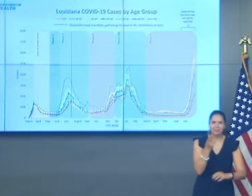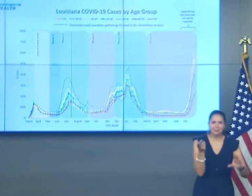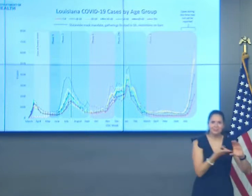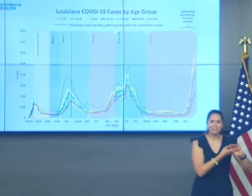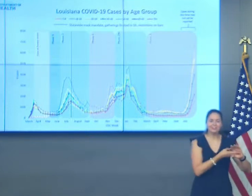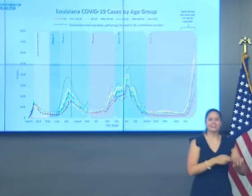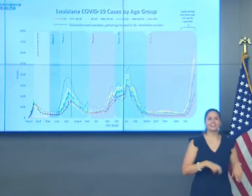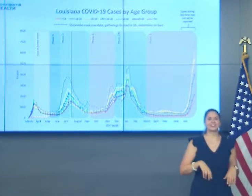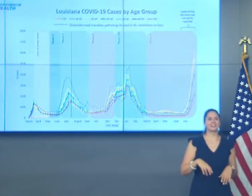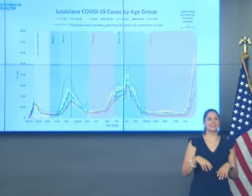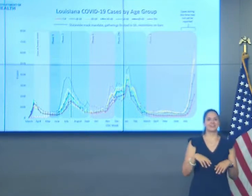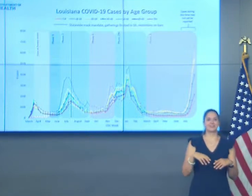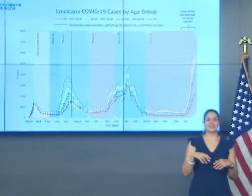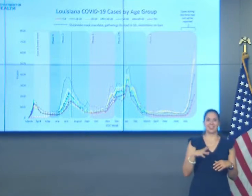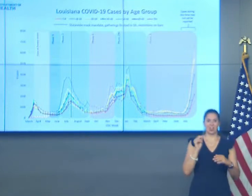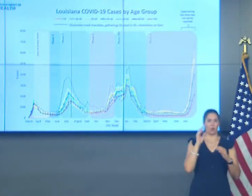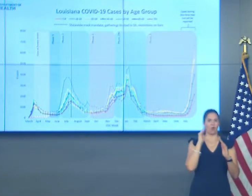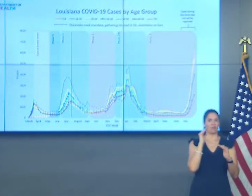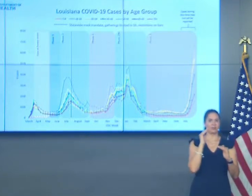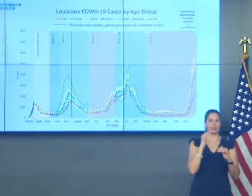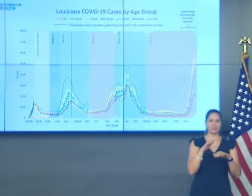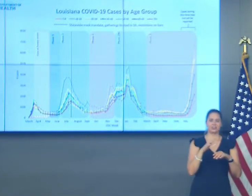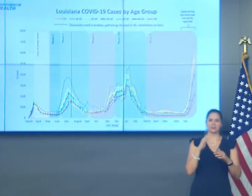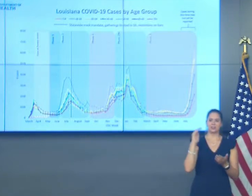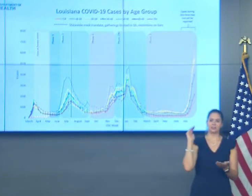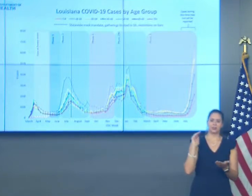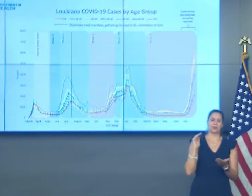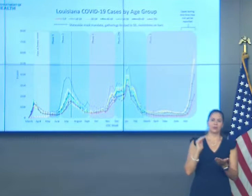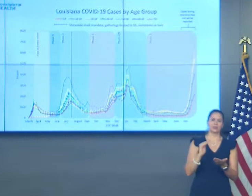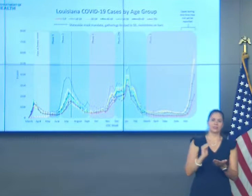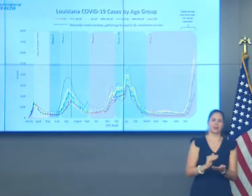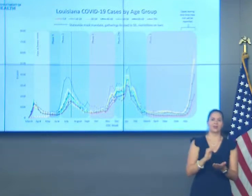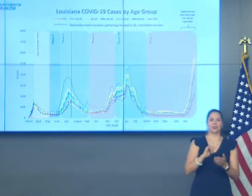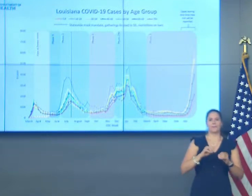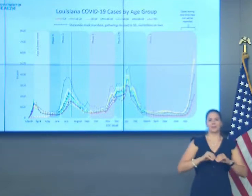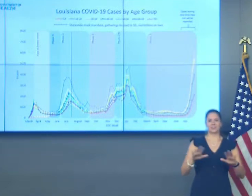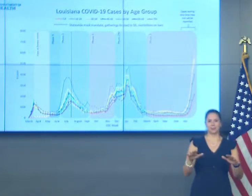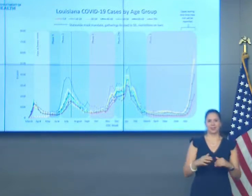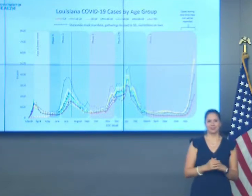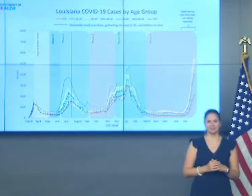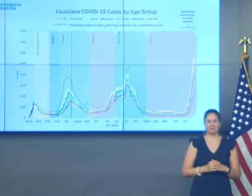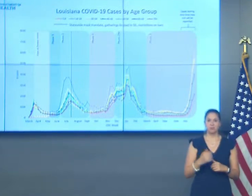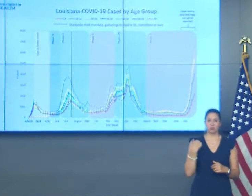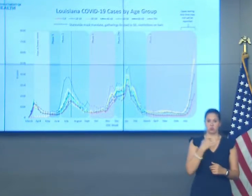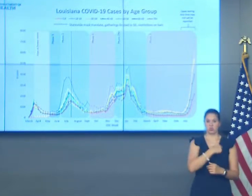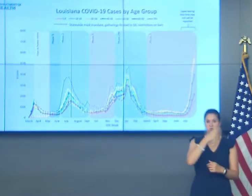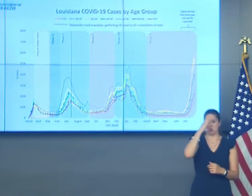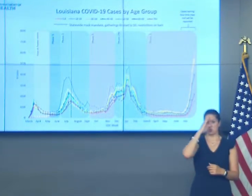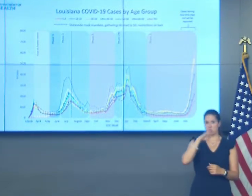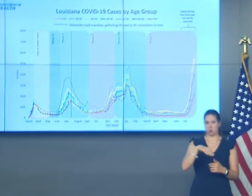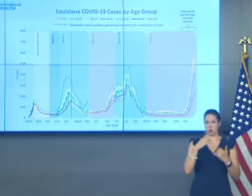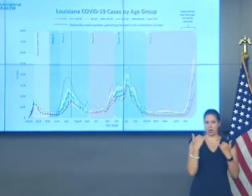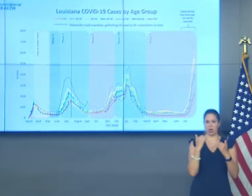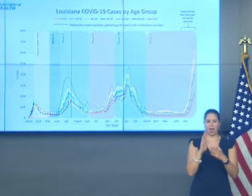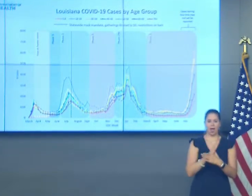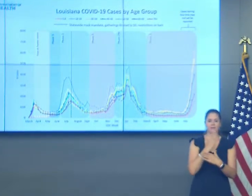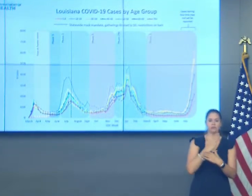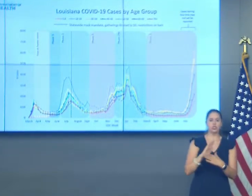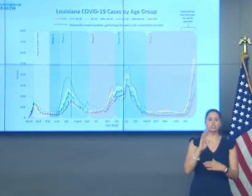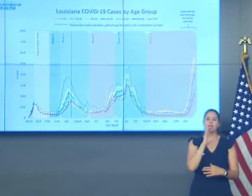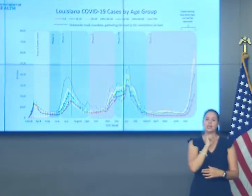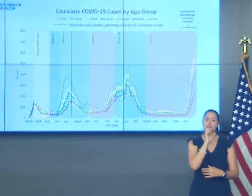hospitalizations, and hopefully slowing down this pandemic. We know now that the average age